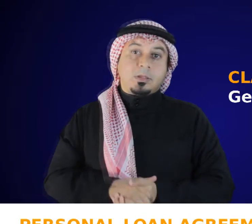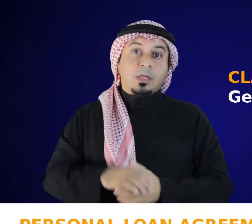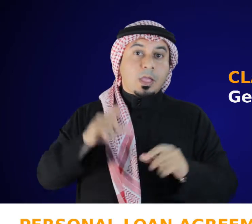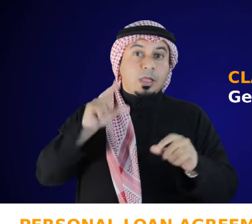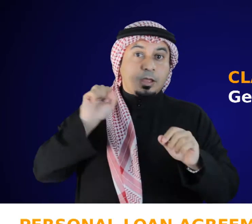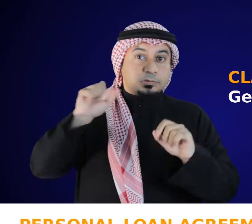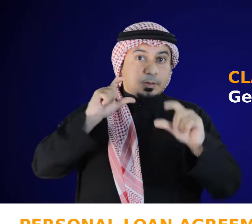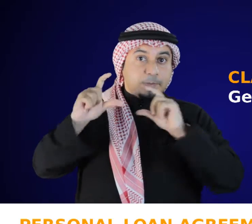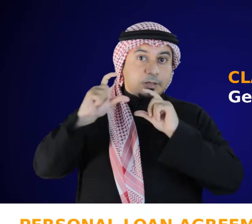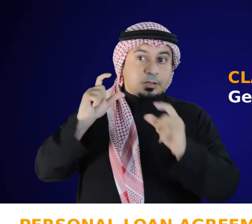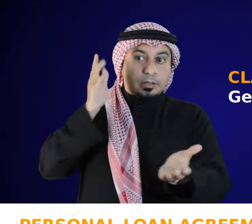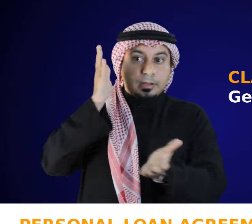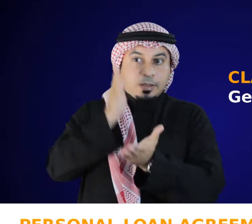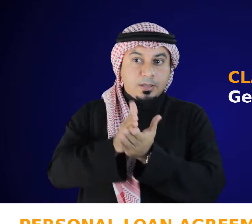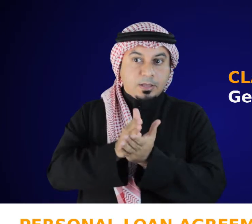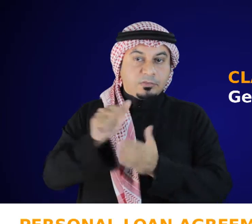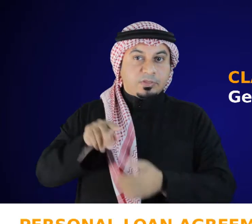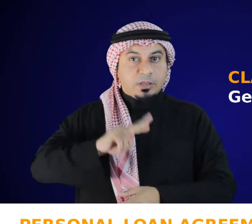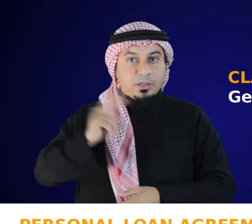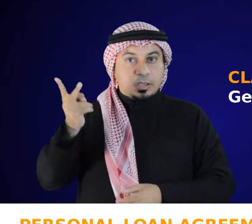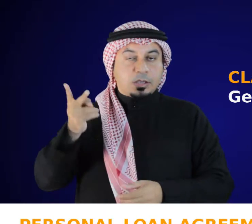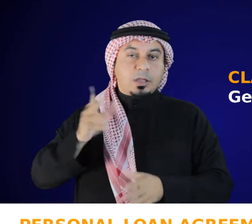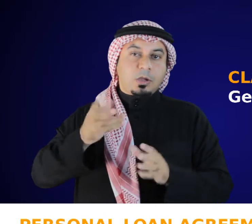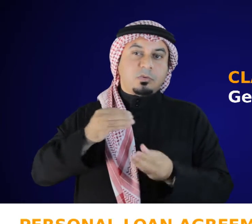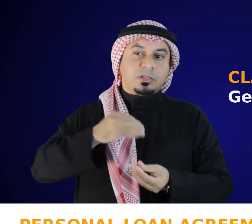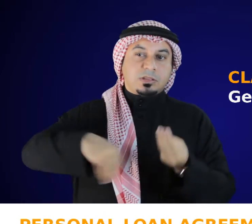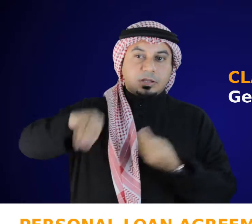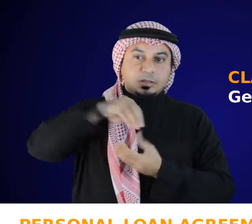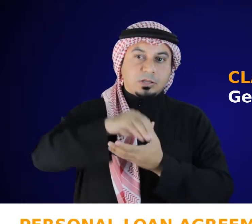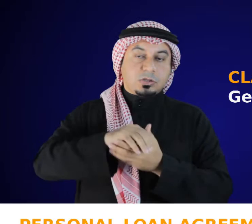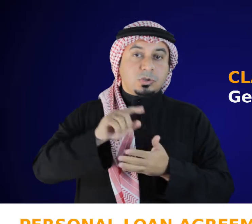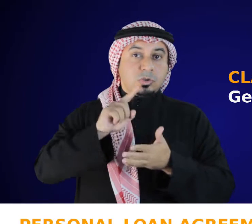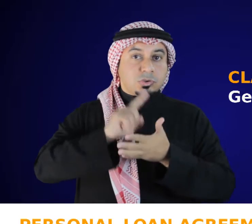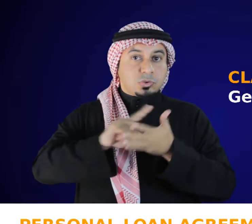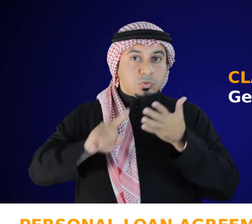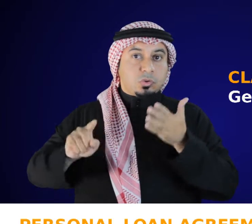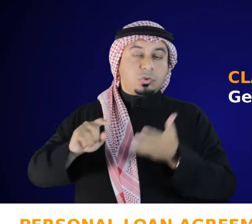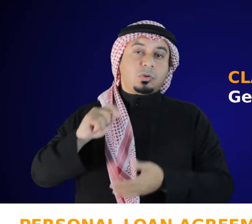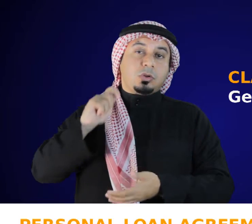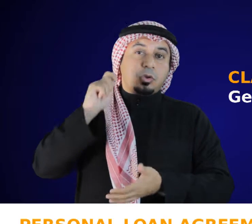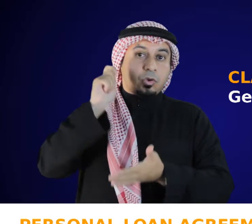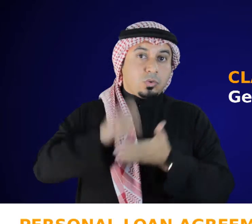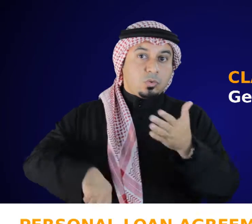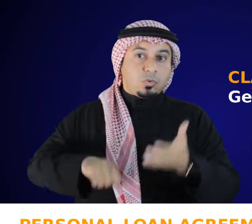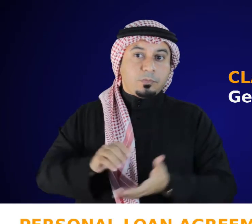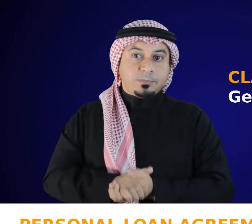1. The bank has the right to change or amend the provisions of this contract without referring to the client.